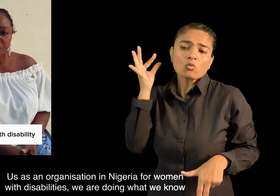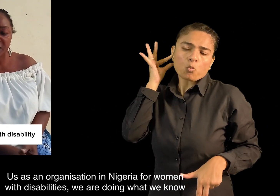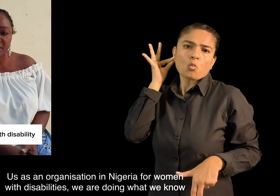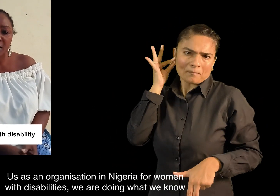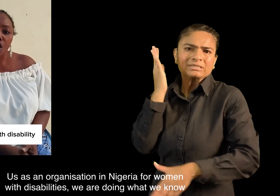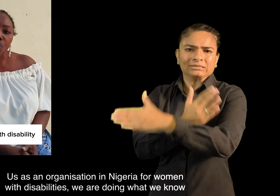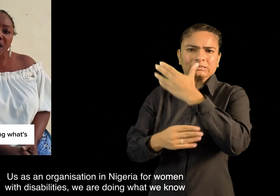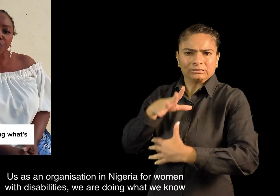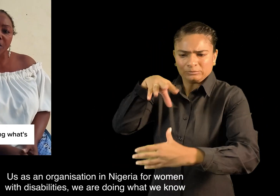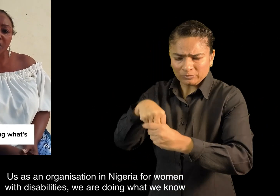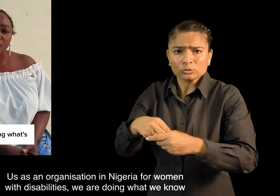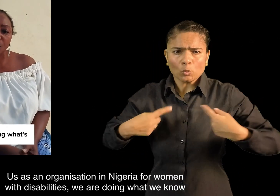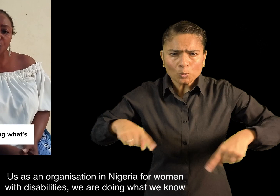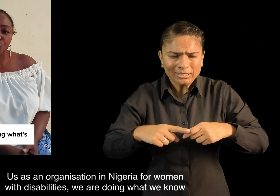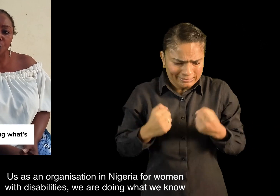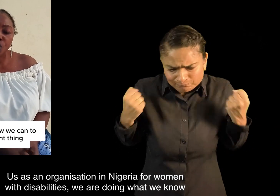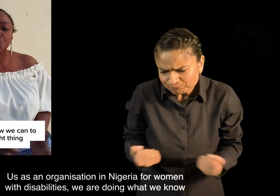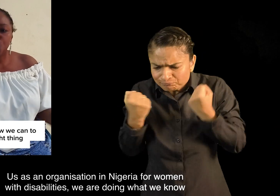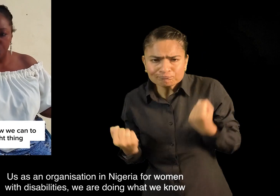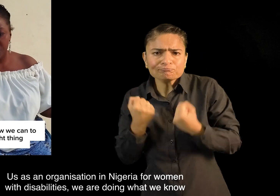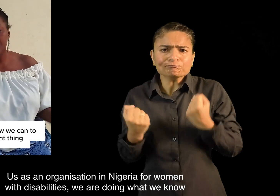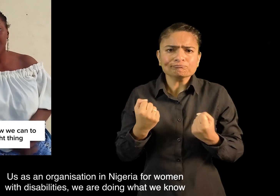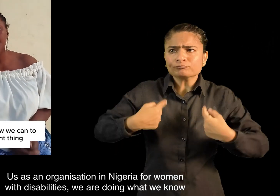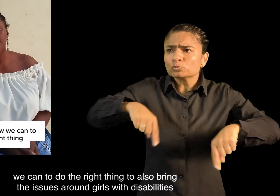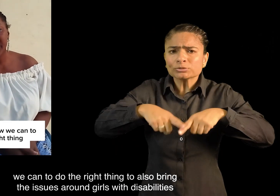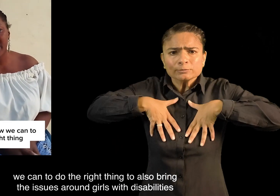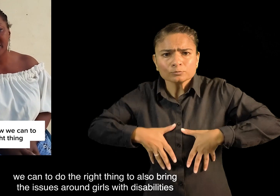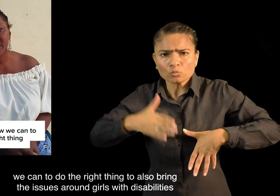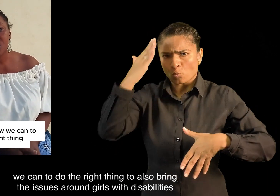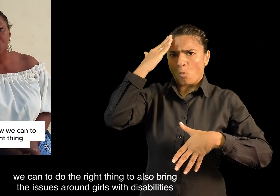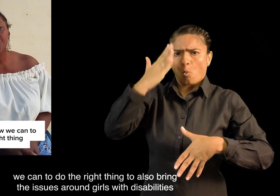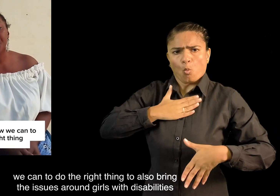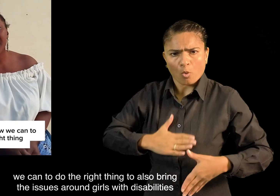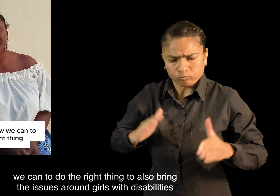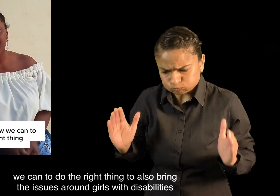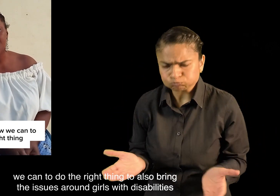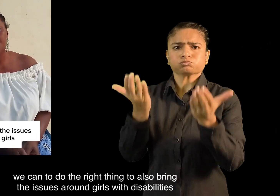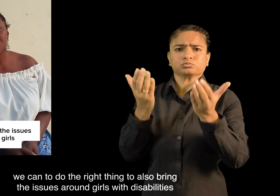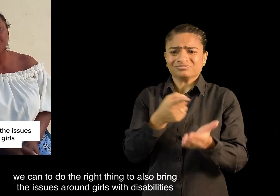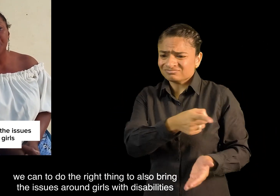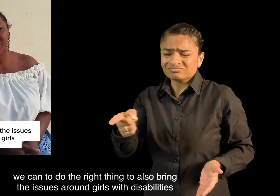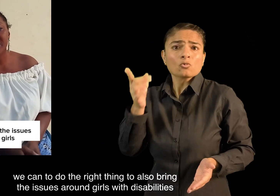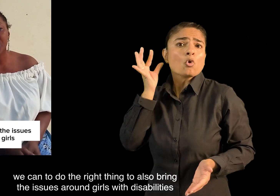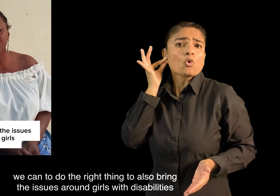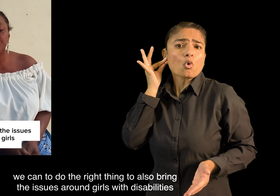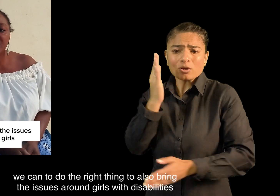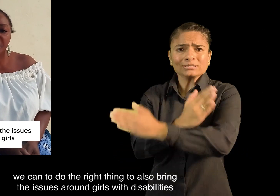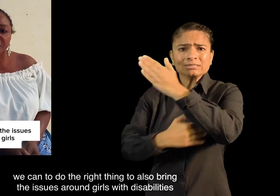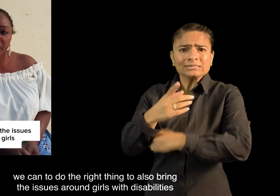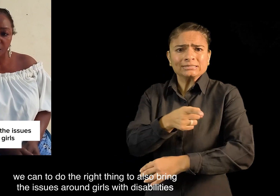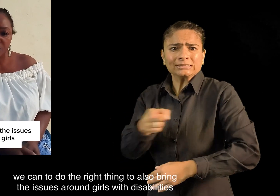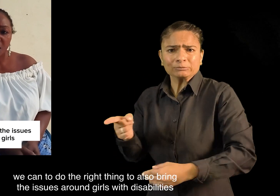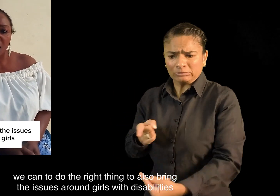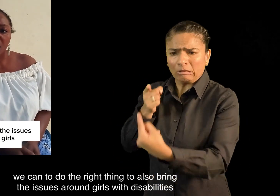with disability, we are doing what we know we can to do the right thing, to also bring the issues